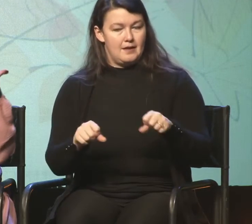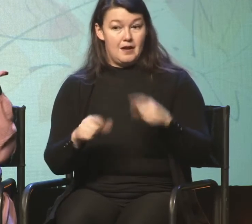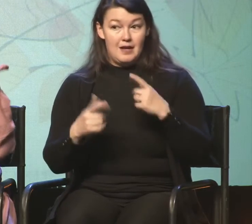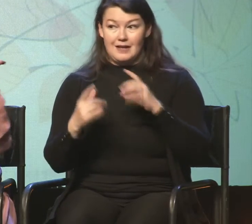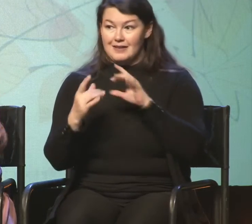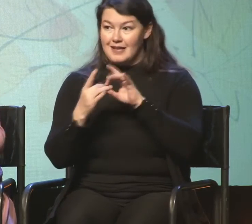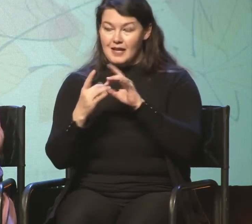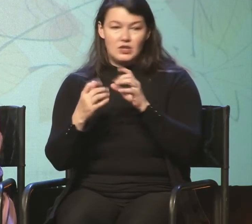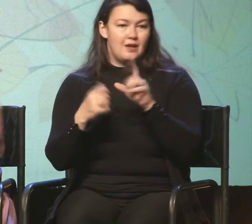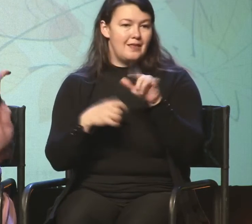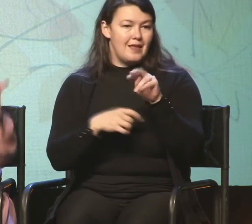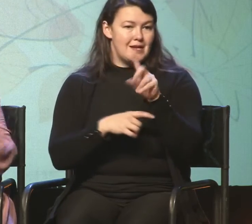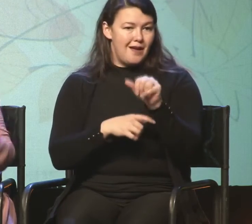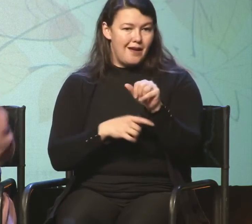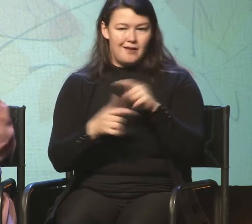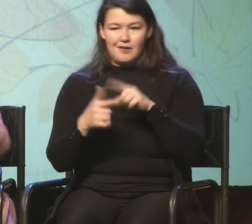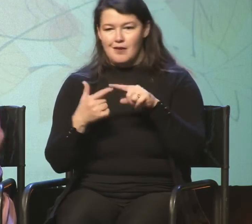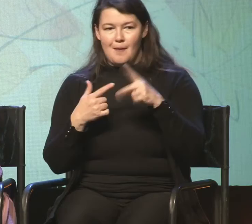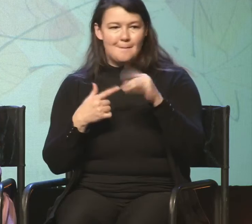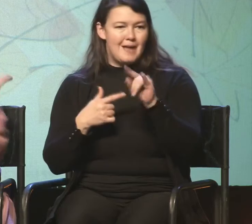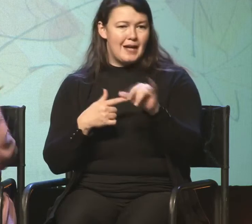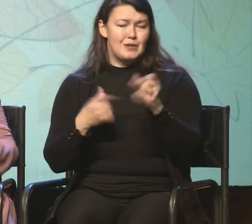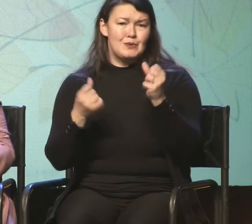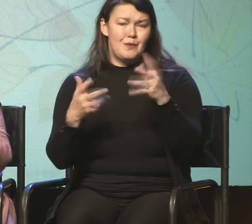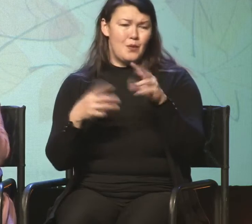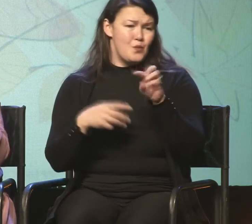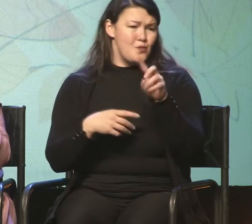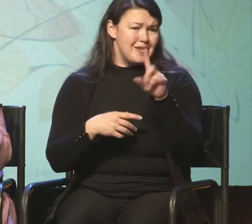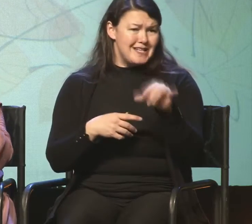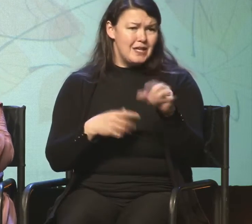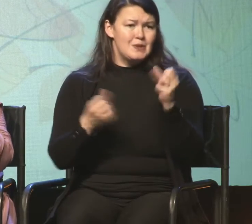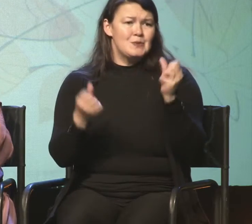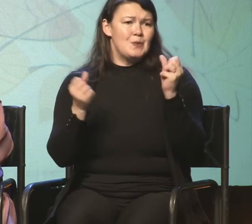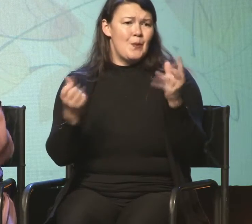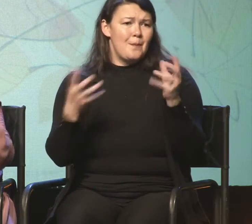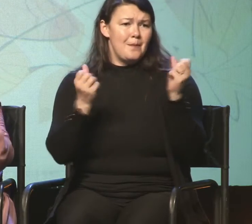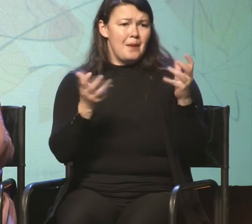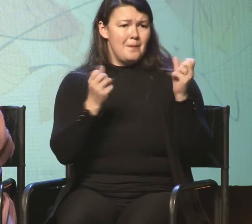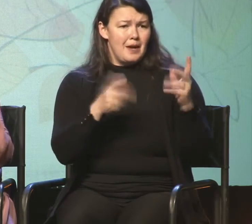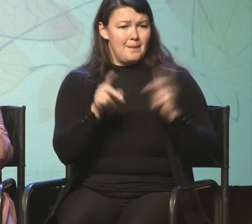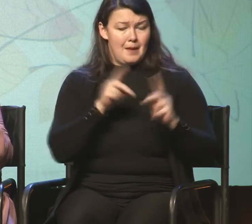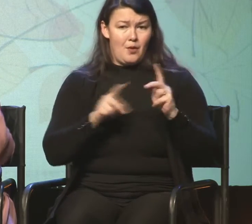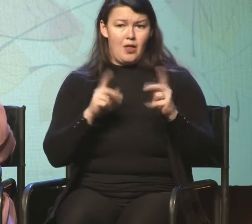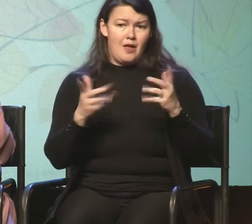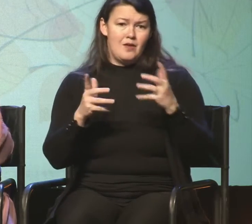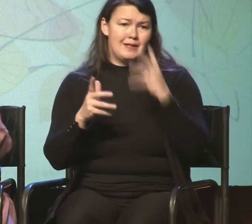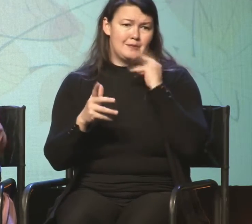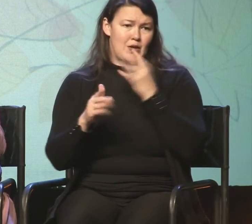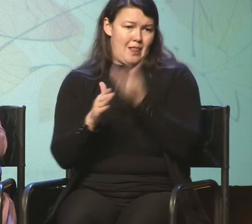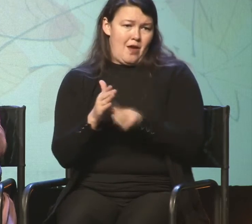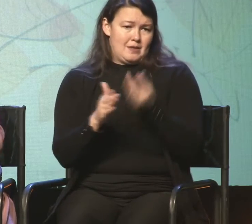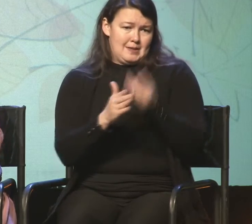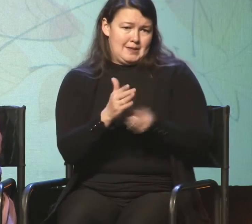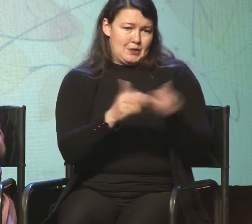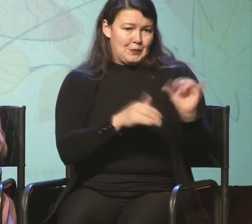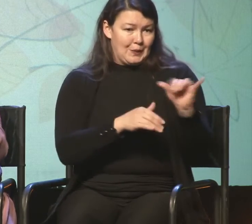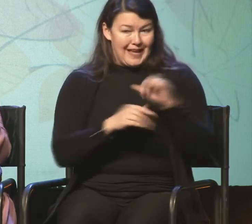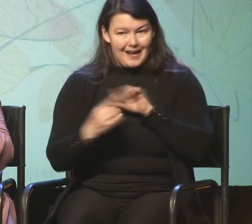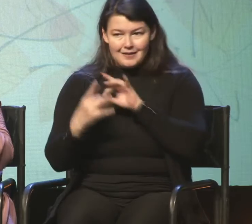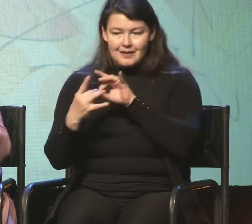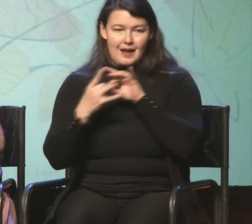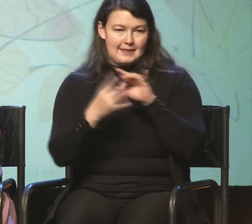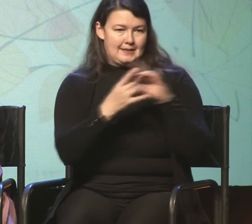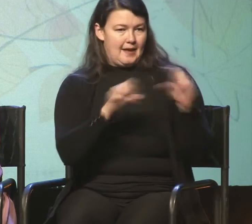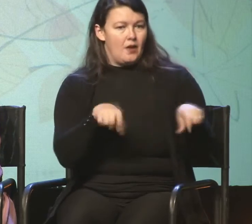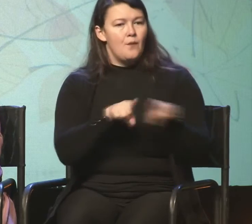Linda, Patty, just so many, Wendy, just so many people who have lost as well. And you can connect with them, but